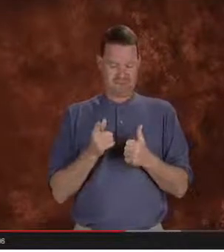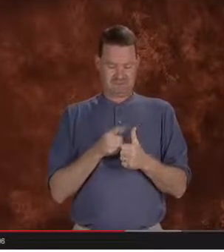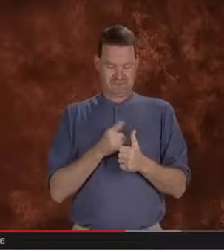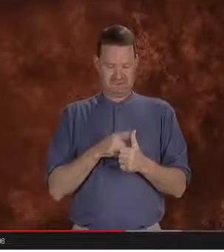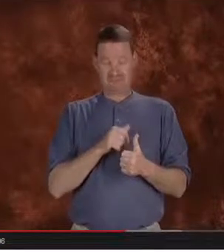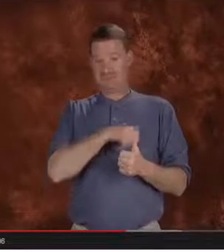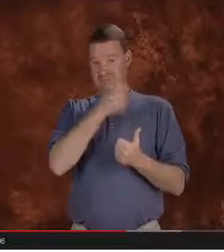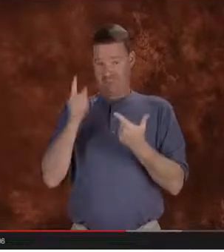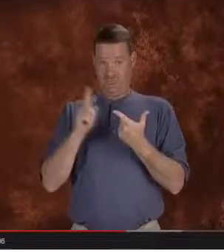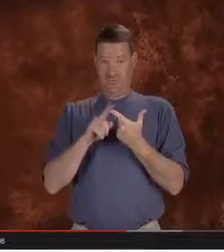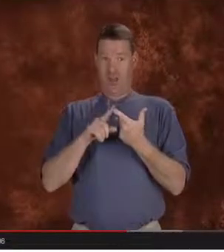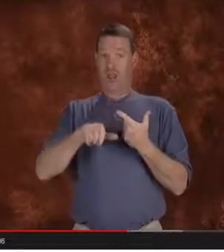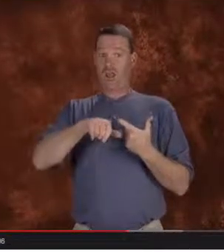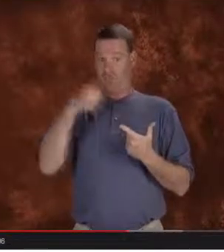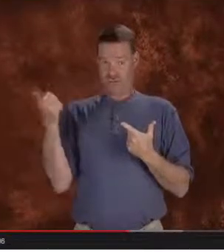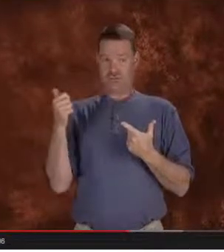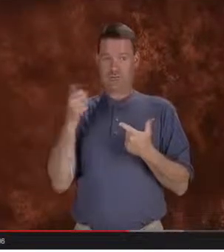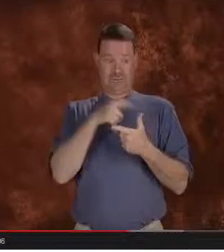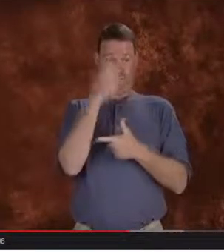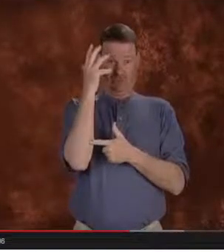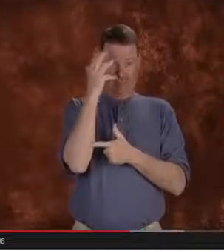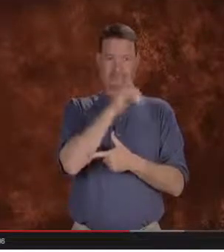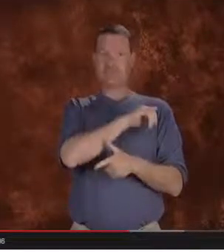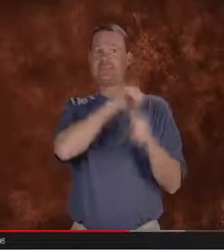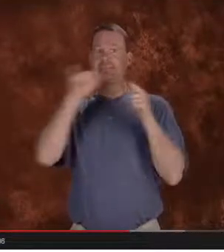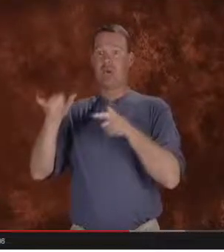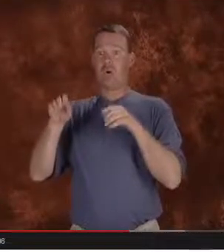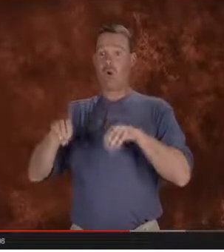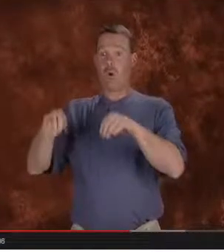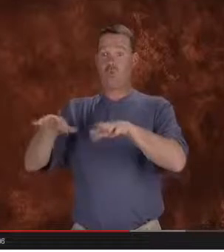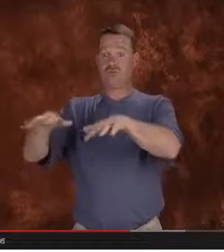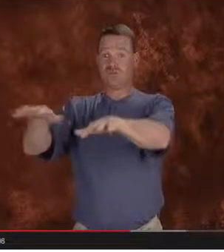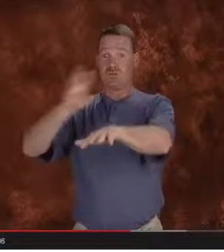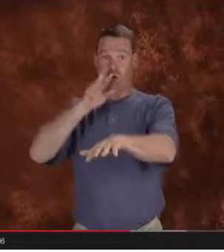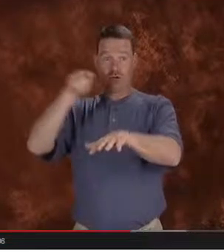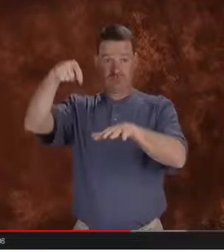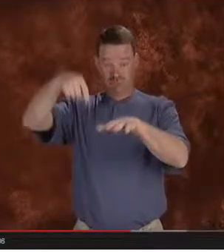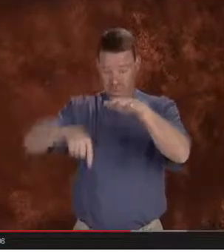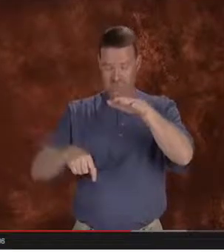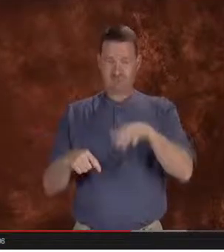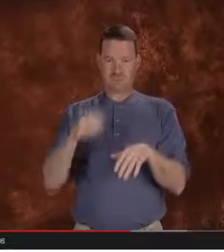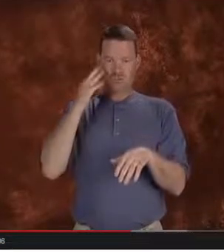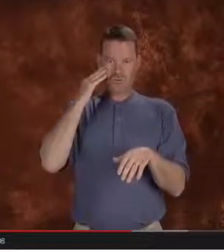factory in comparison to factories that we've built that produce pollution.